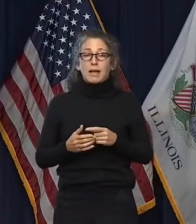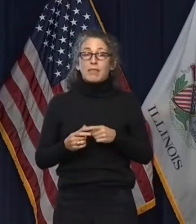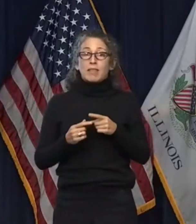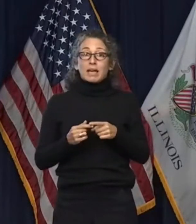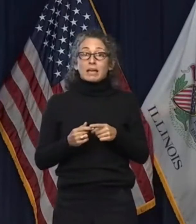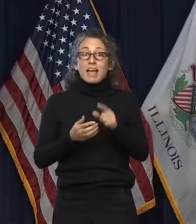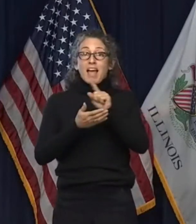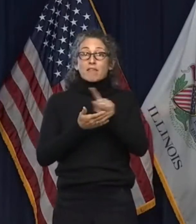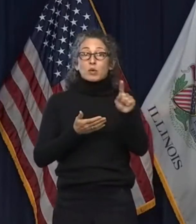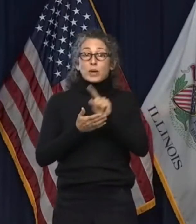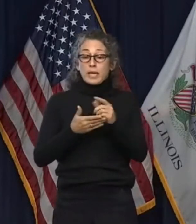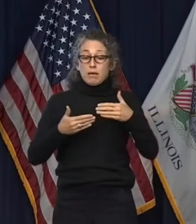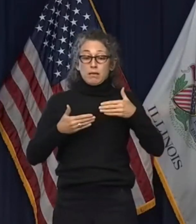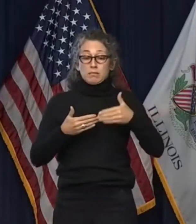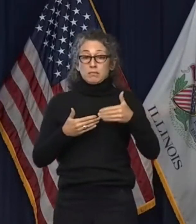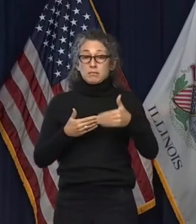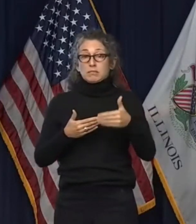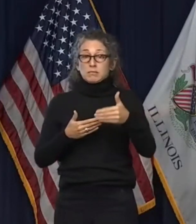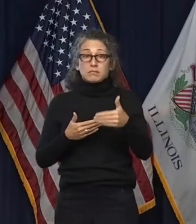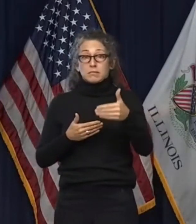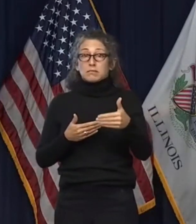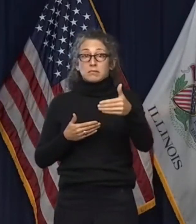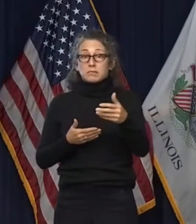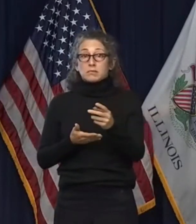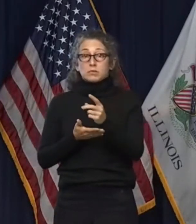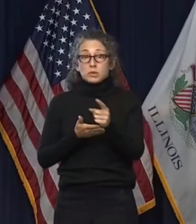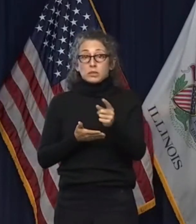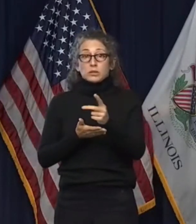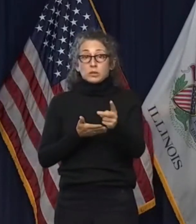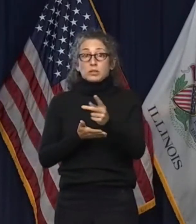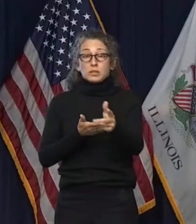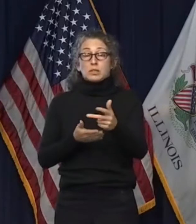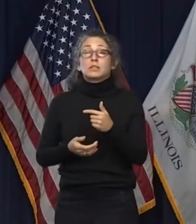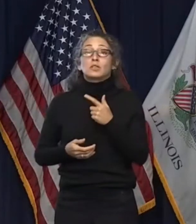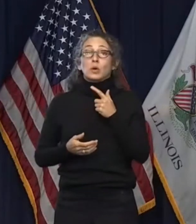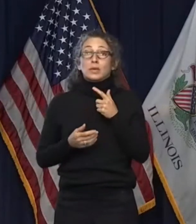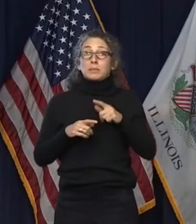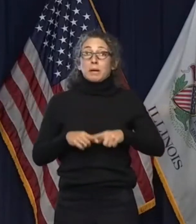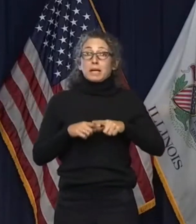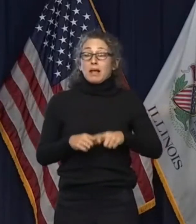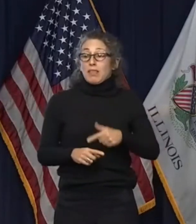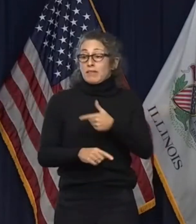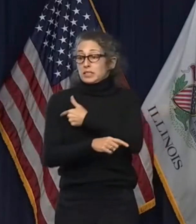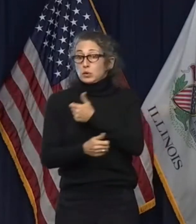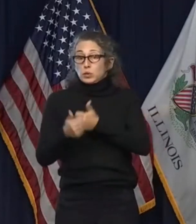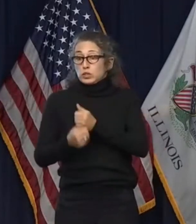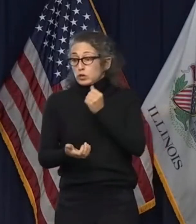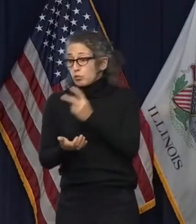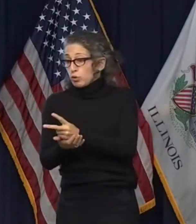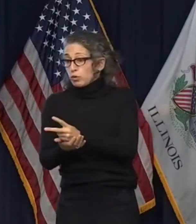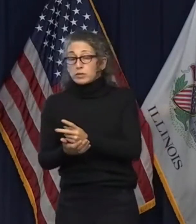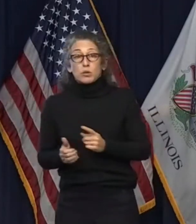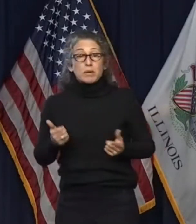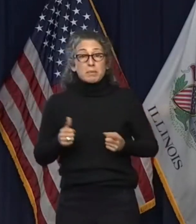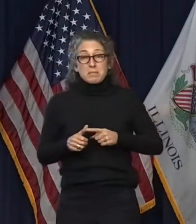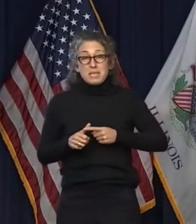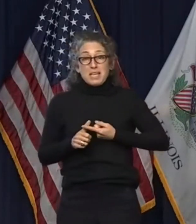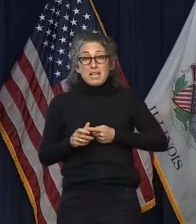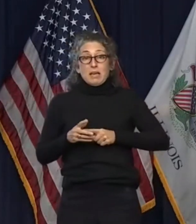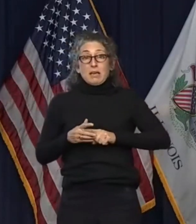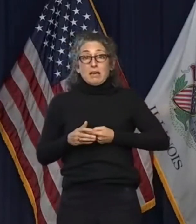vaccine every week after. And again, depending on which vaccines are approved, we may be looking at Pfizer initially, but